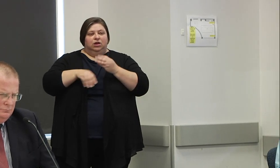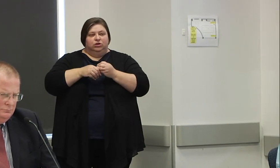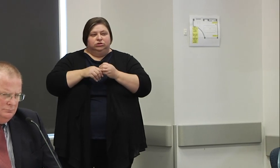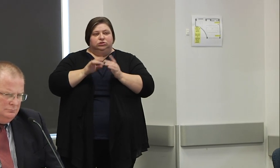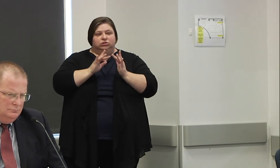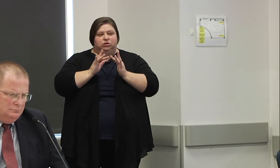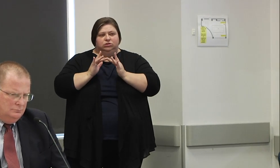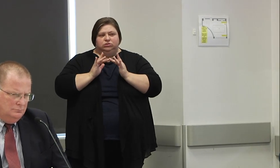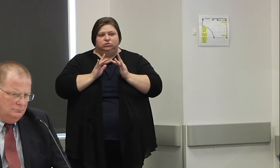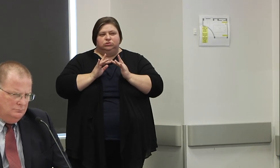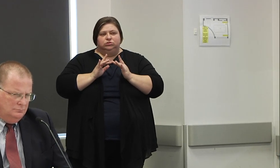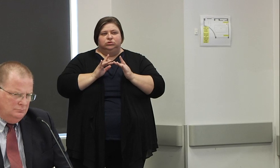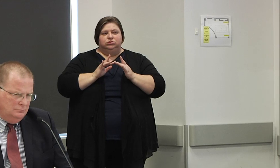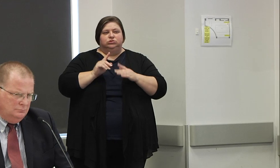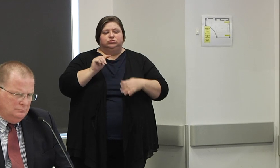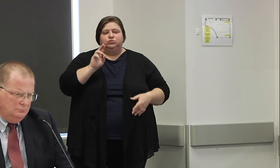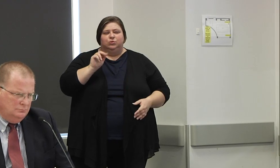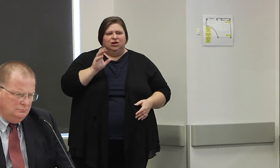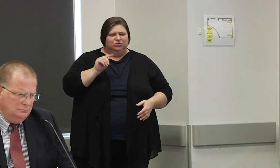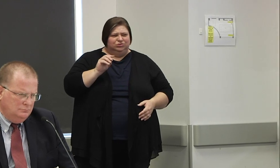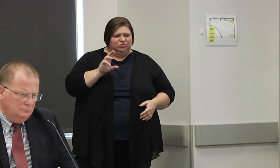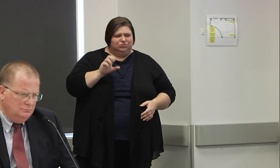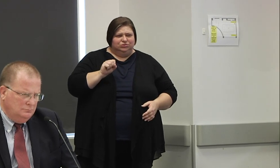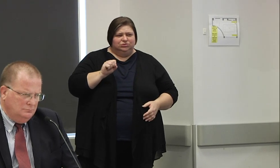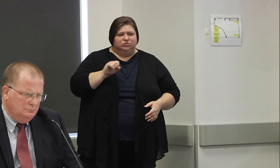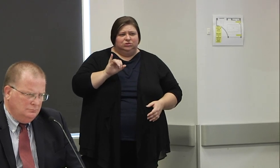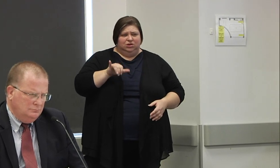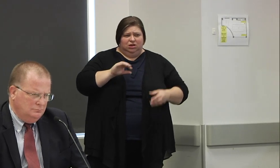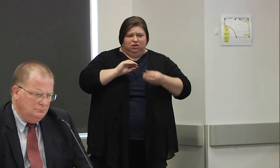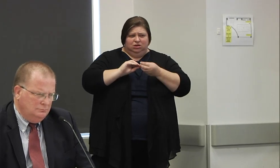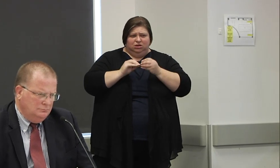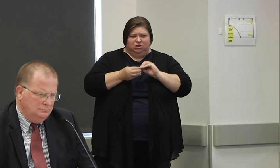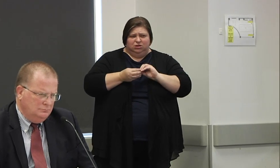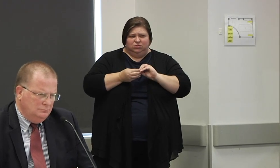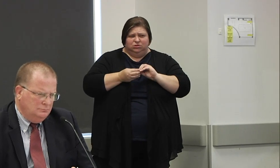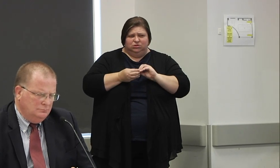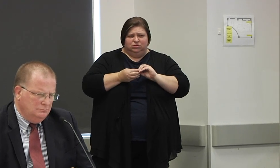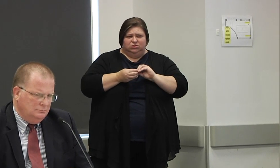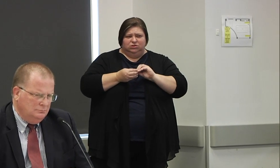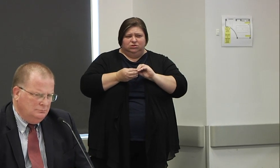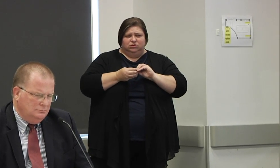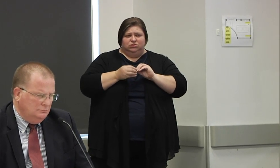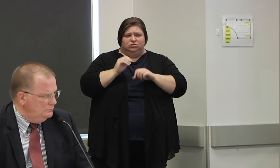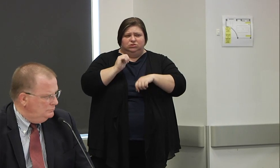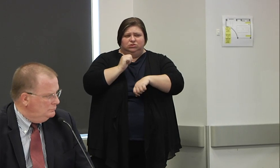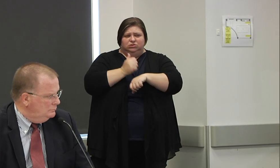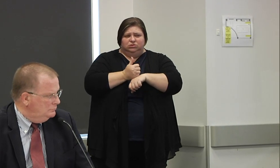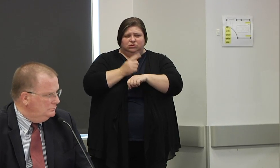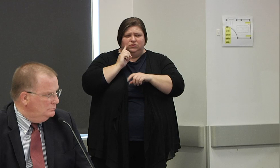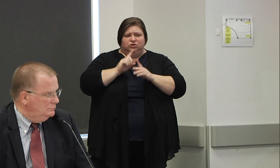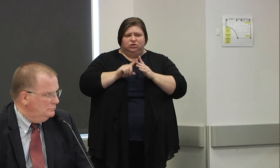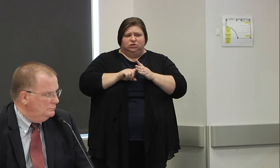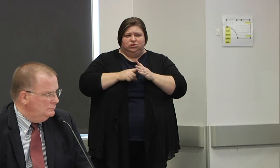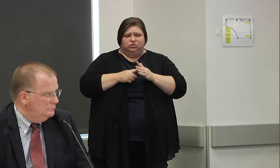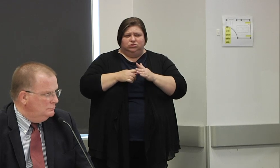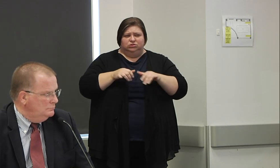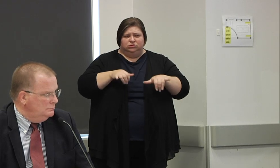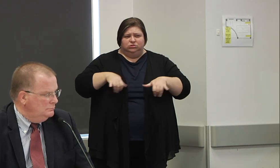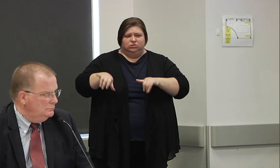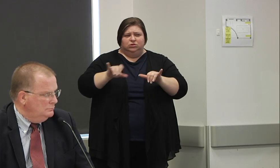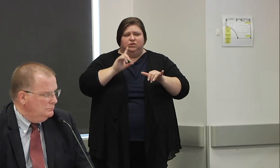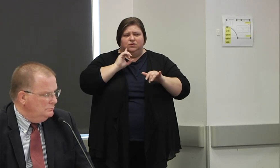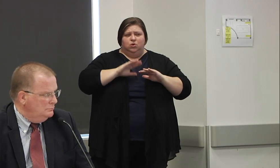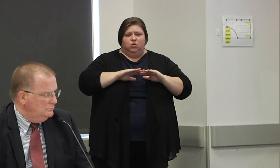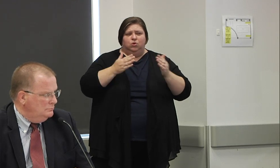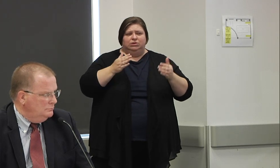if that is the number that will satisfy the initial benchmarks for reopening counties statewide, and what are the